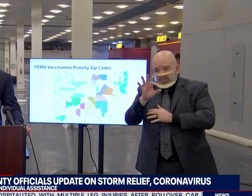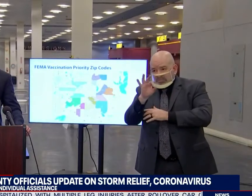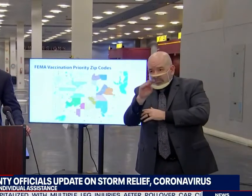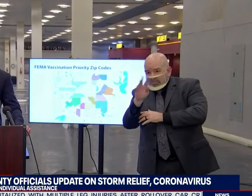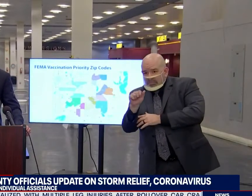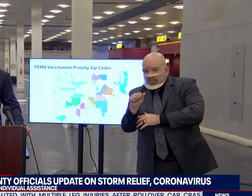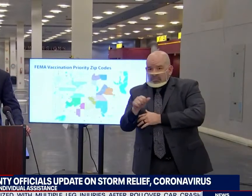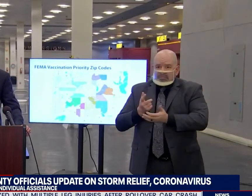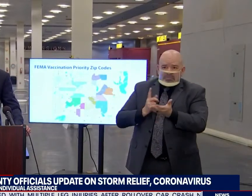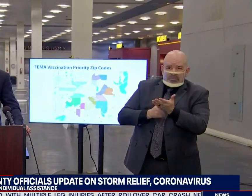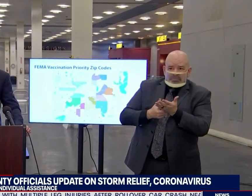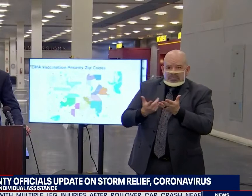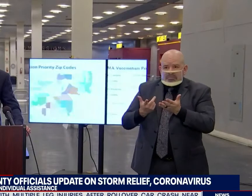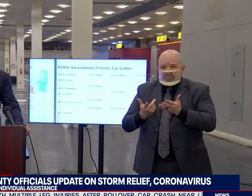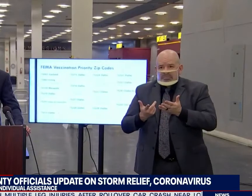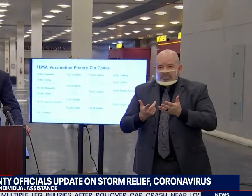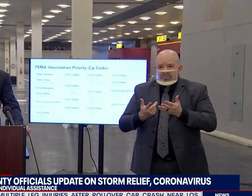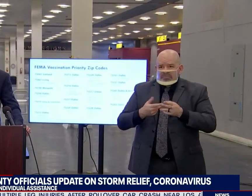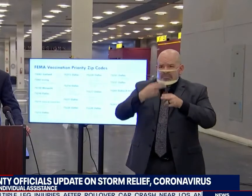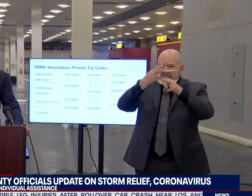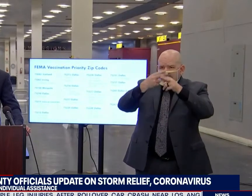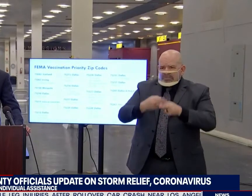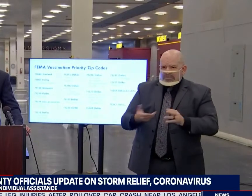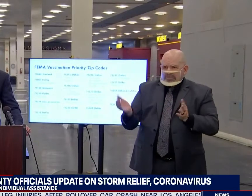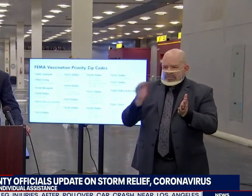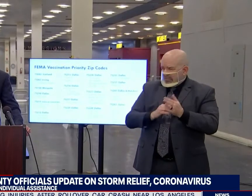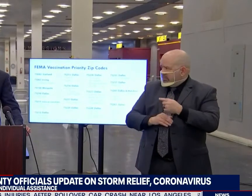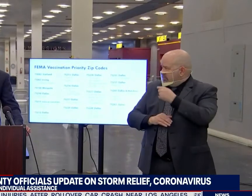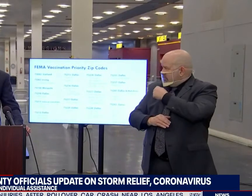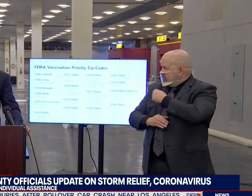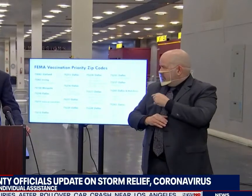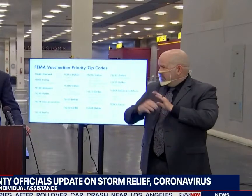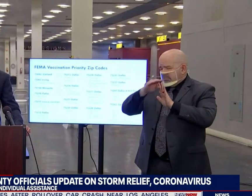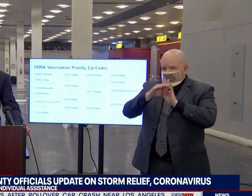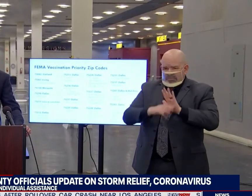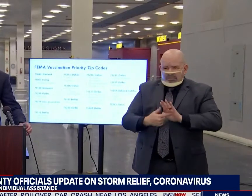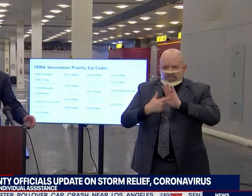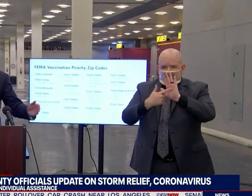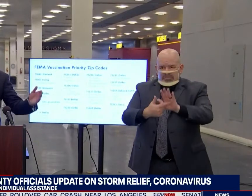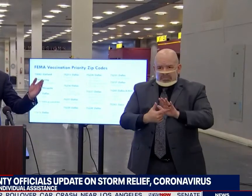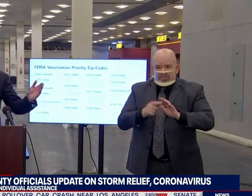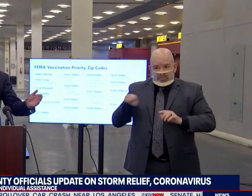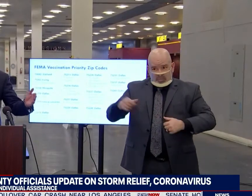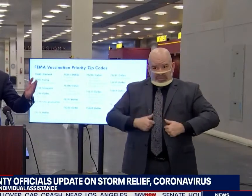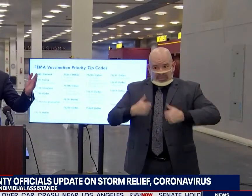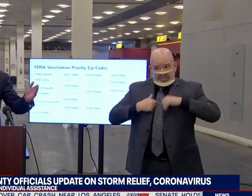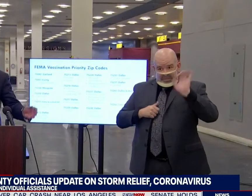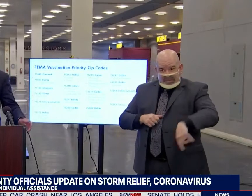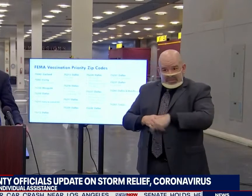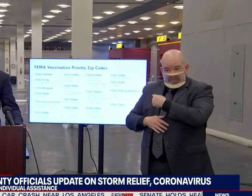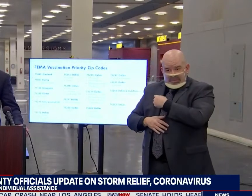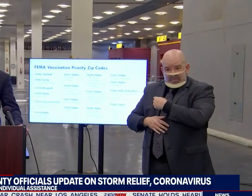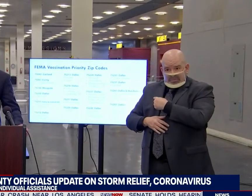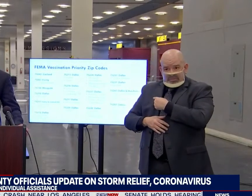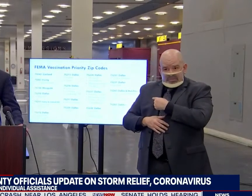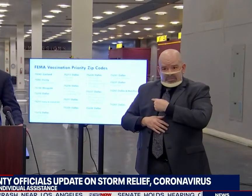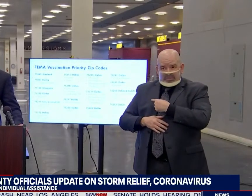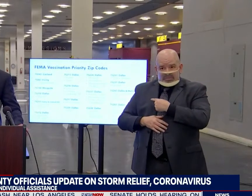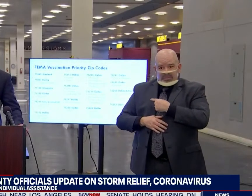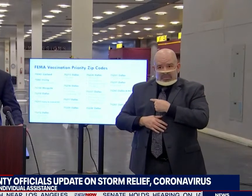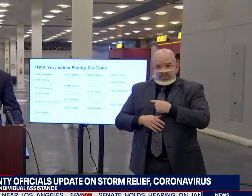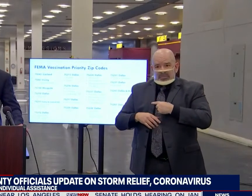those neighborhood names again. Um, if you're in one of those neighborhoods or elected officials, if you rep or churches,